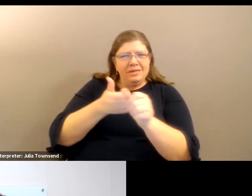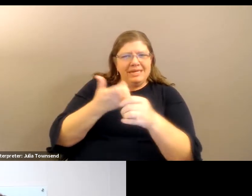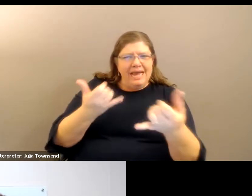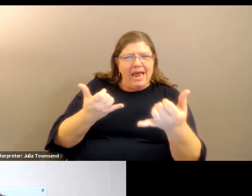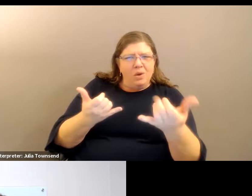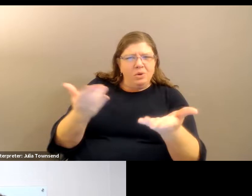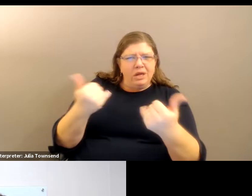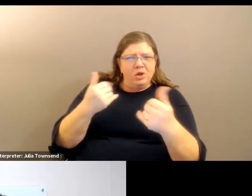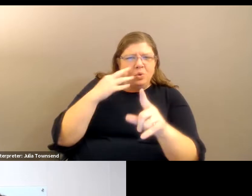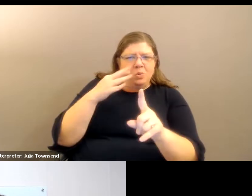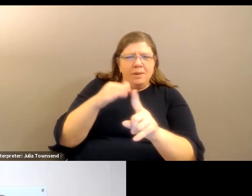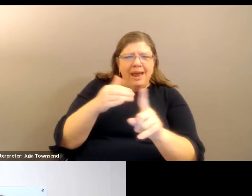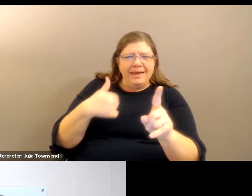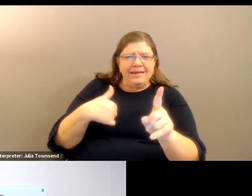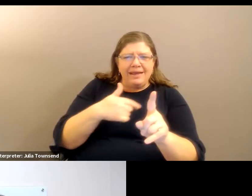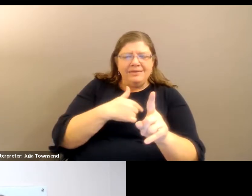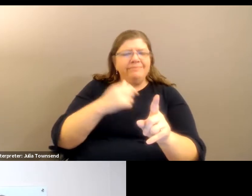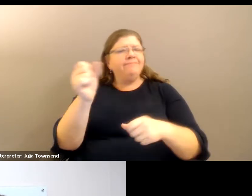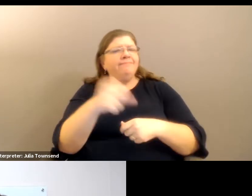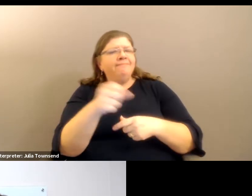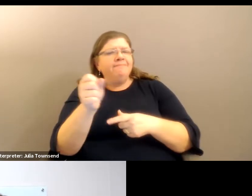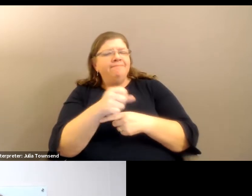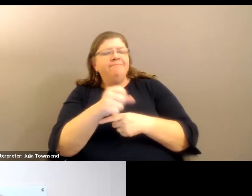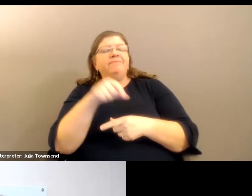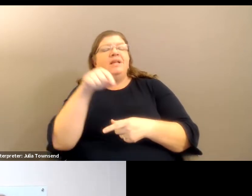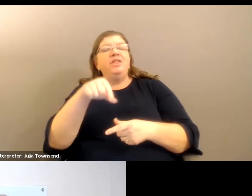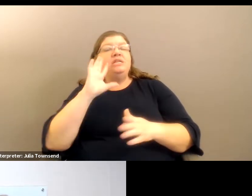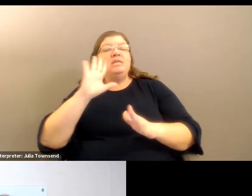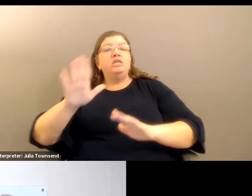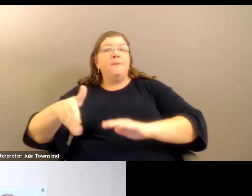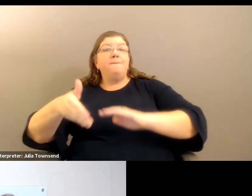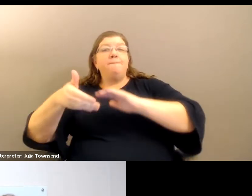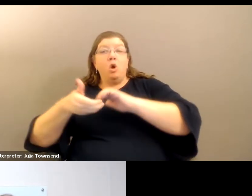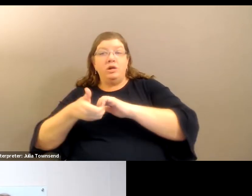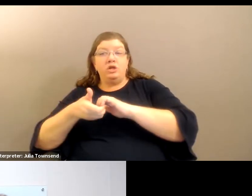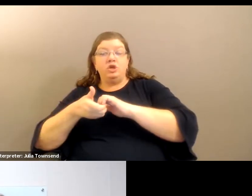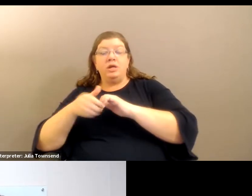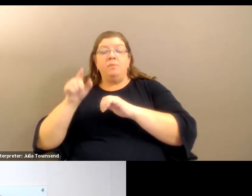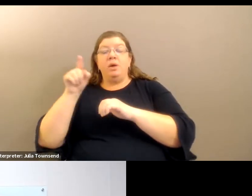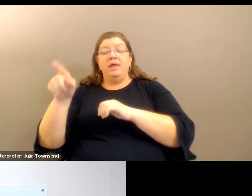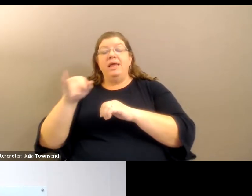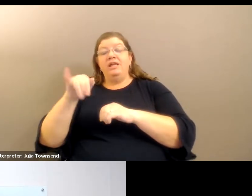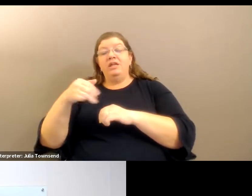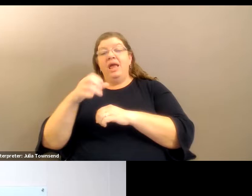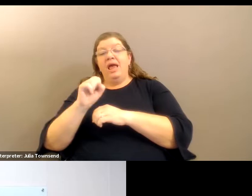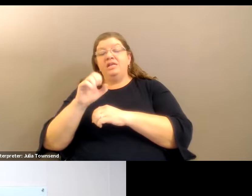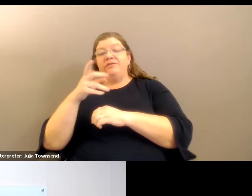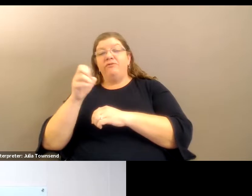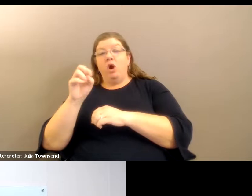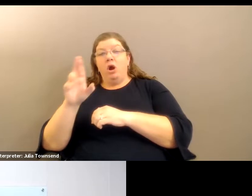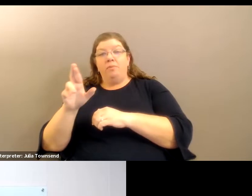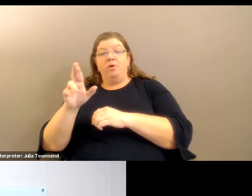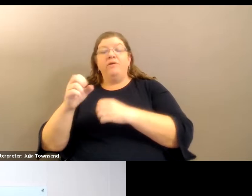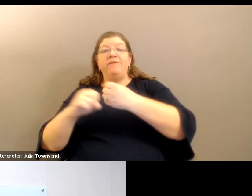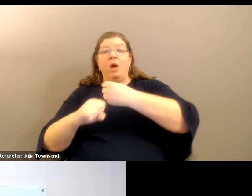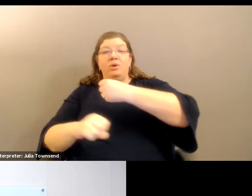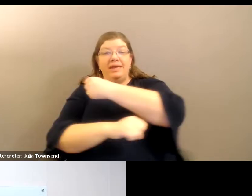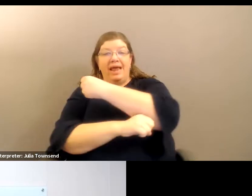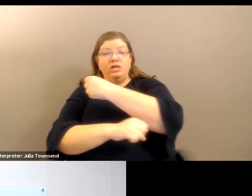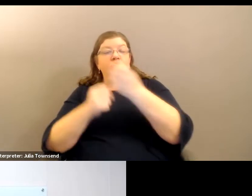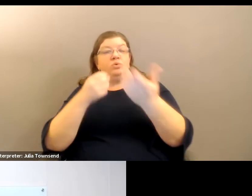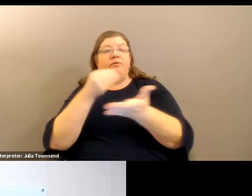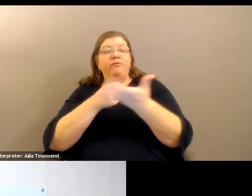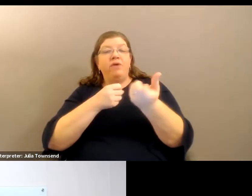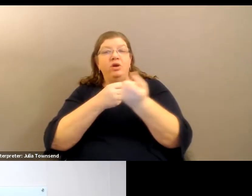us, please? Absolutely, yes. This is a partnership with the J.S. Bauer Foundation, who is the main funder for